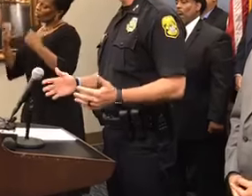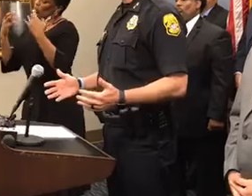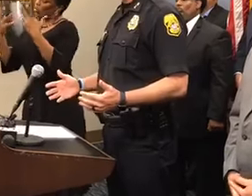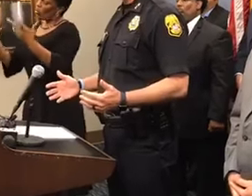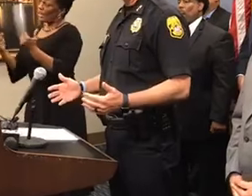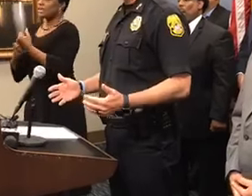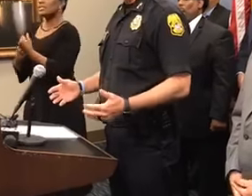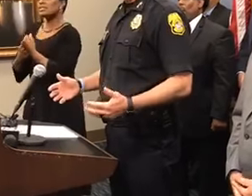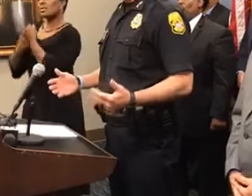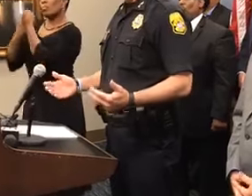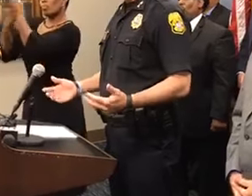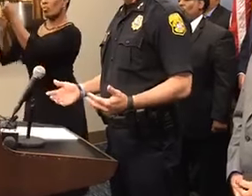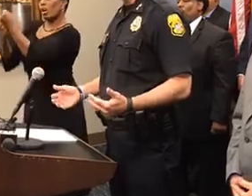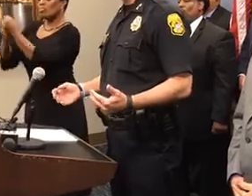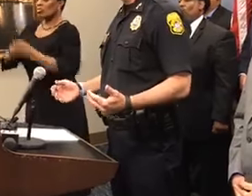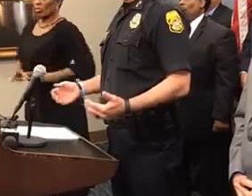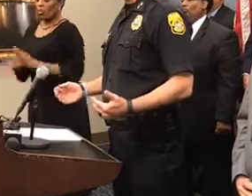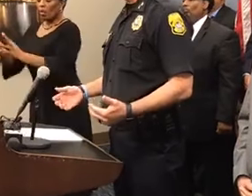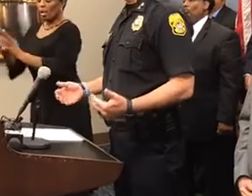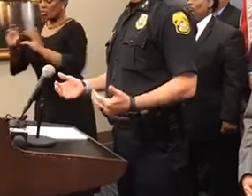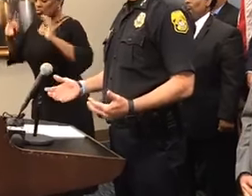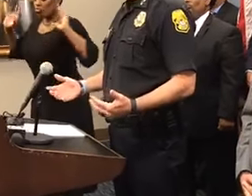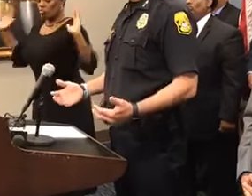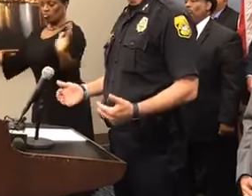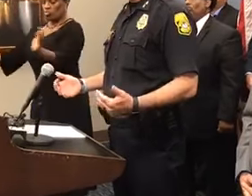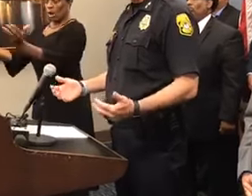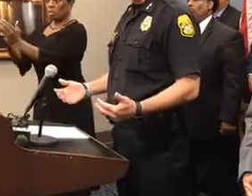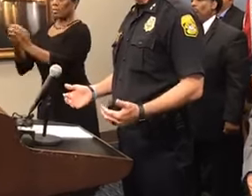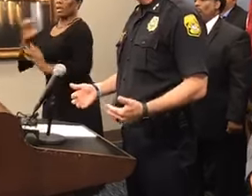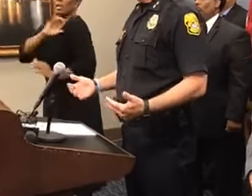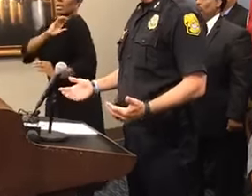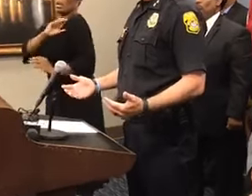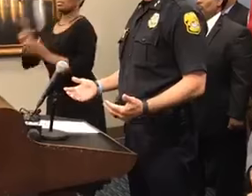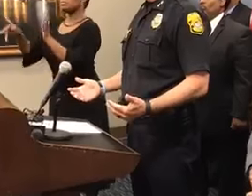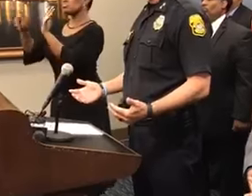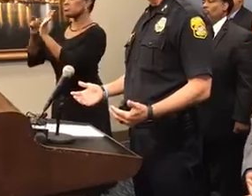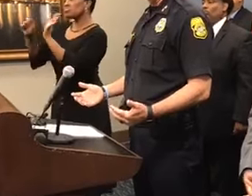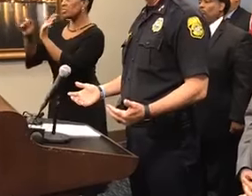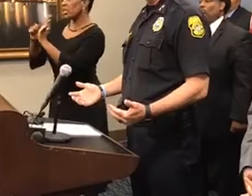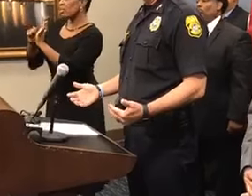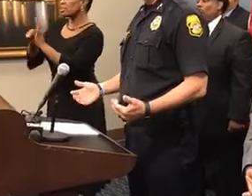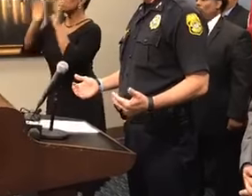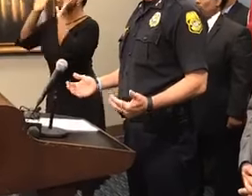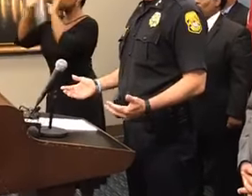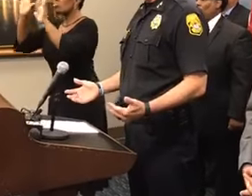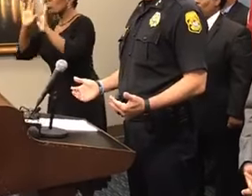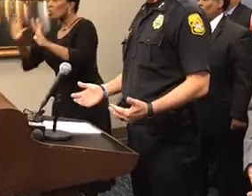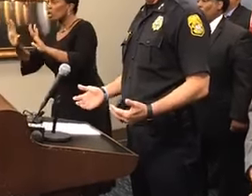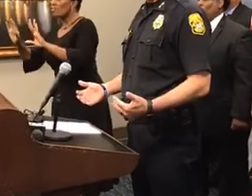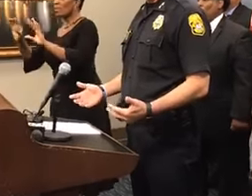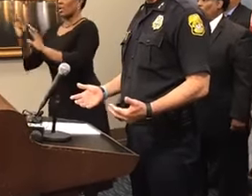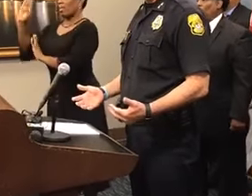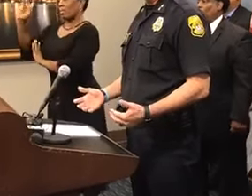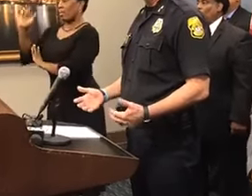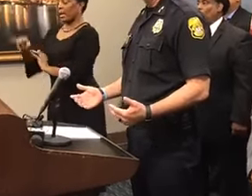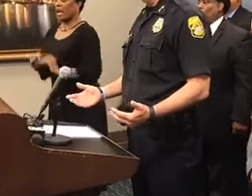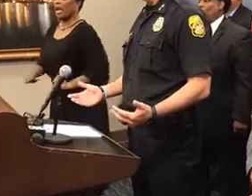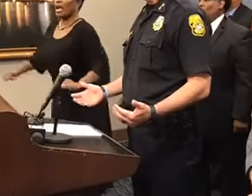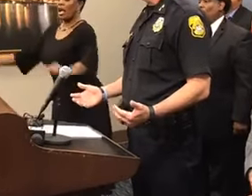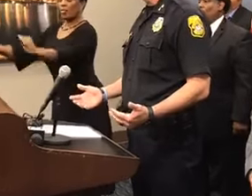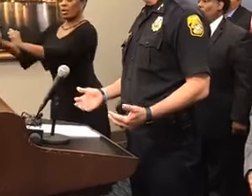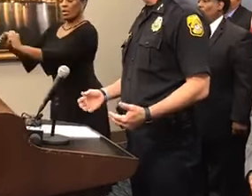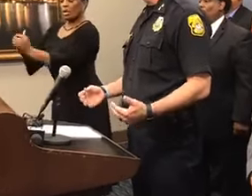their support and the way they have rallied behind the cops of Tampa has just been phenomenal. And the entire Bay Area,